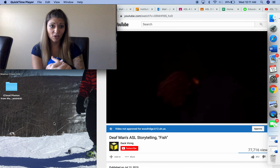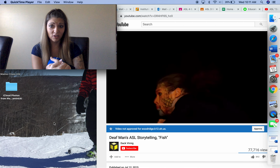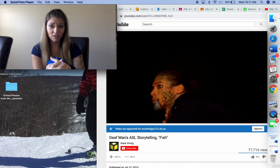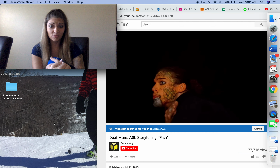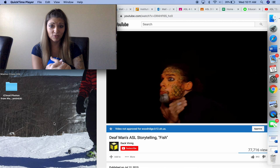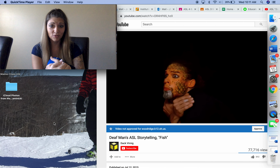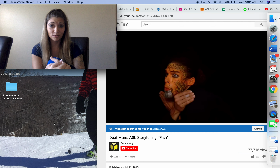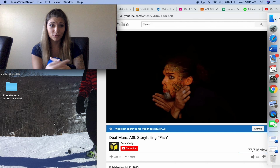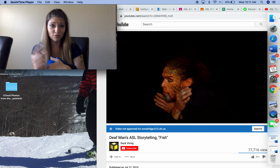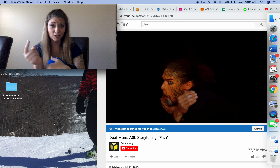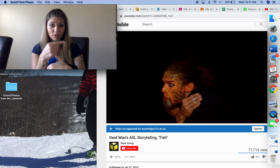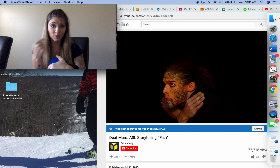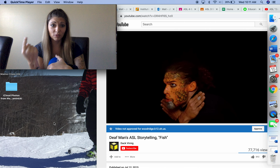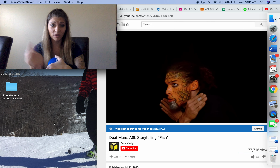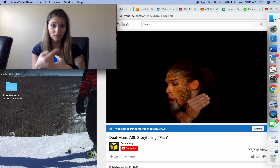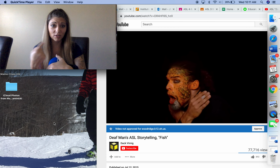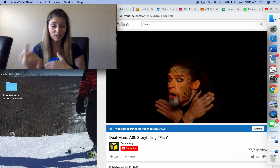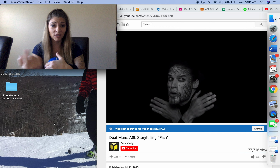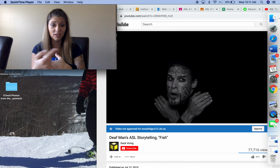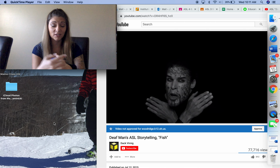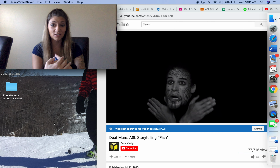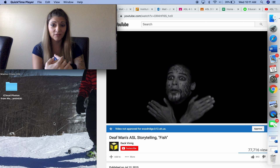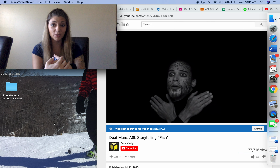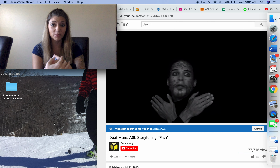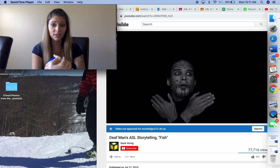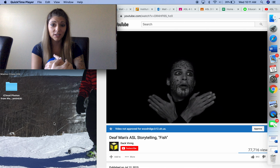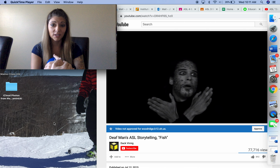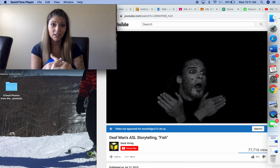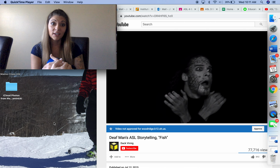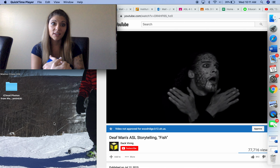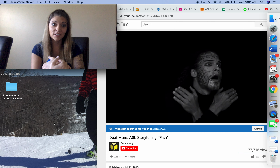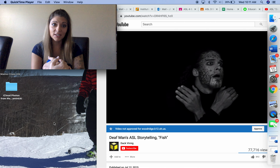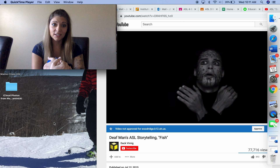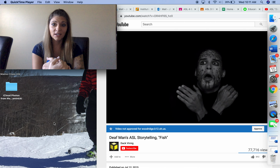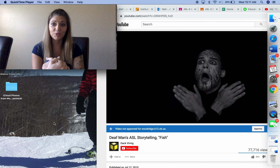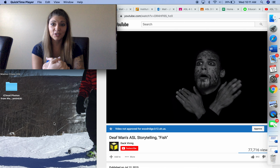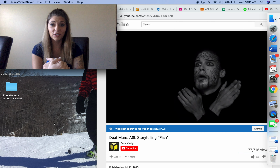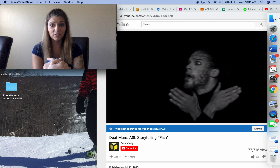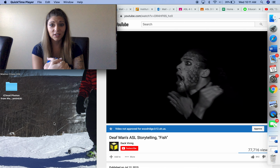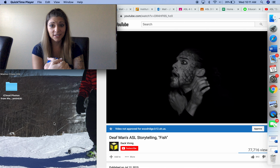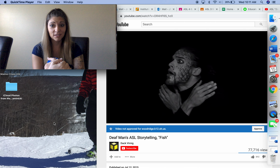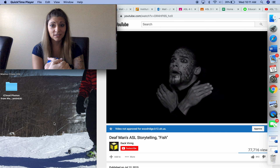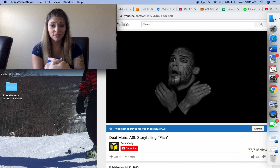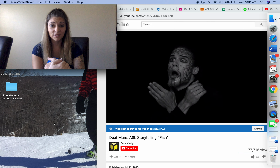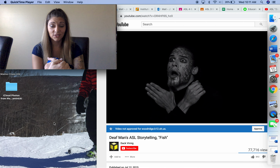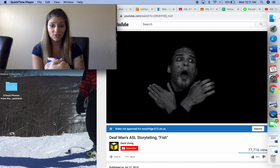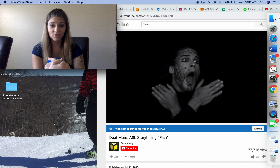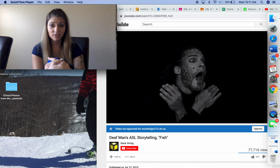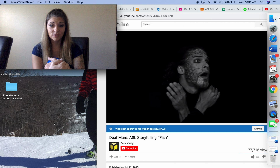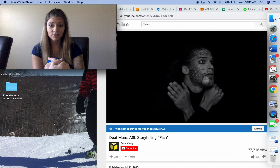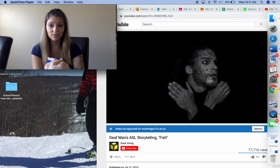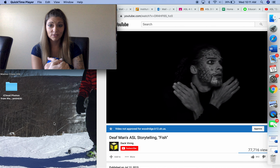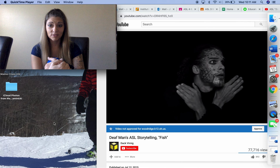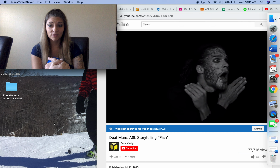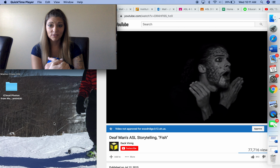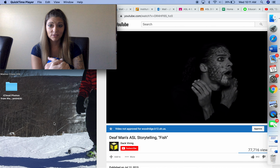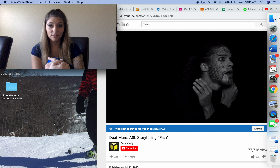Scared and doesn't know what to do, so he could just spin around in the thing because it's not very big. And then it's nighttime, so they shut out the lights.